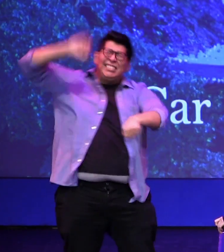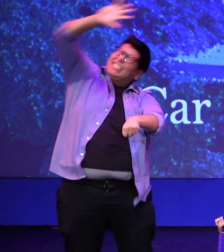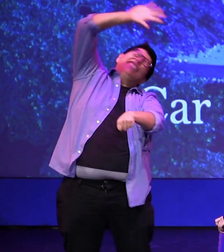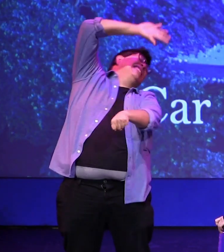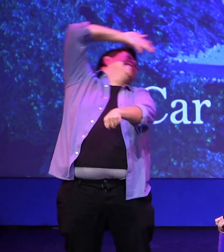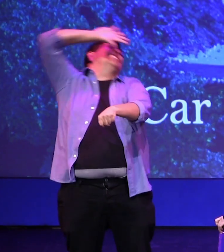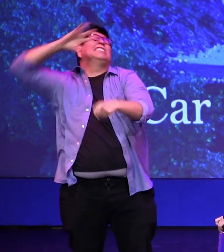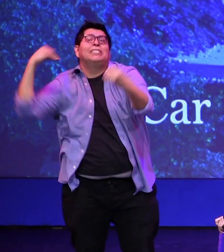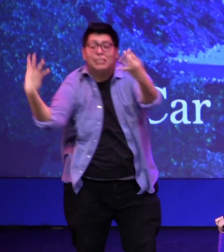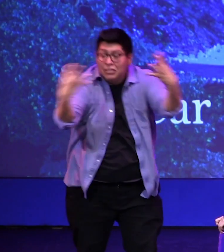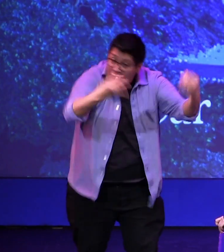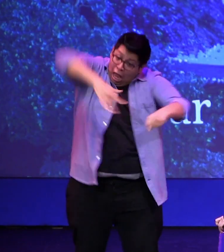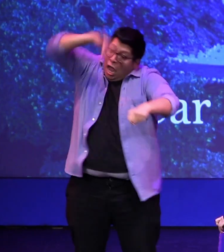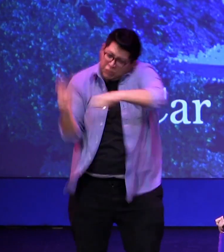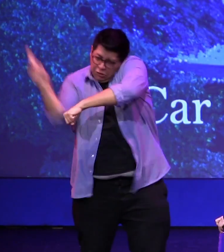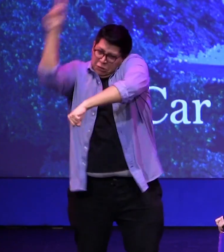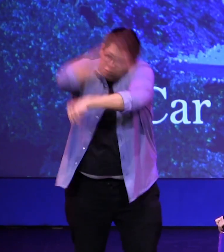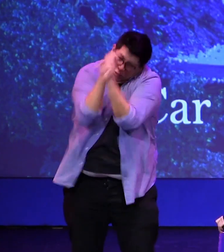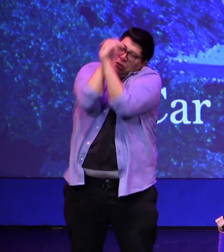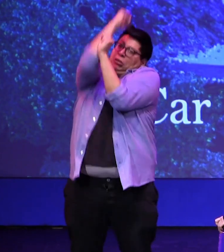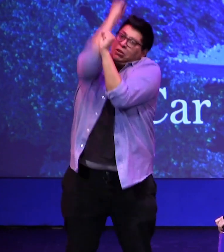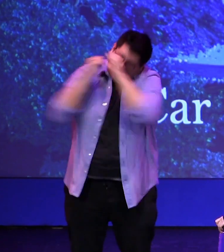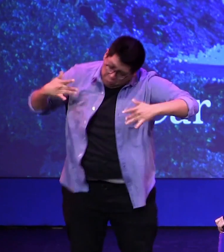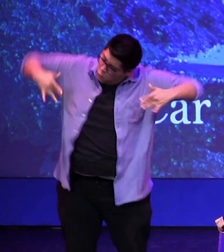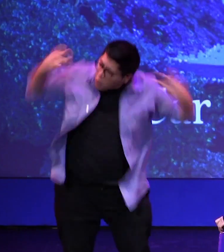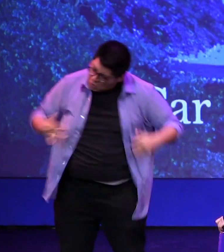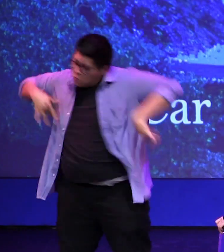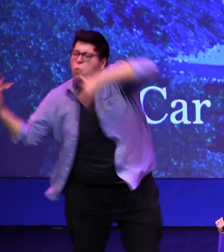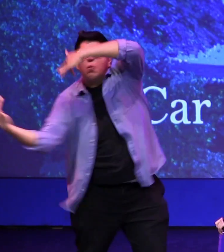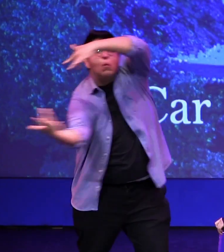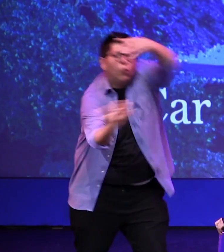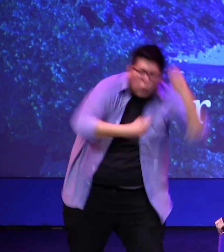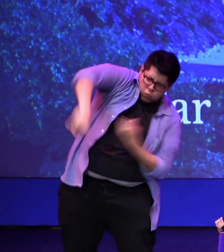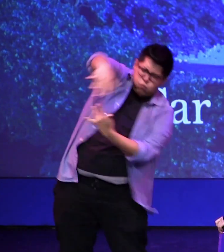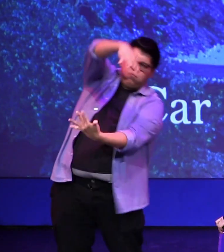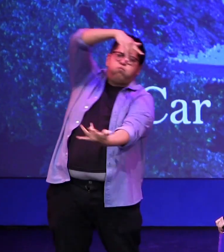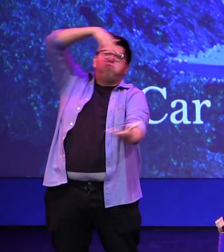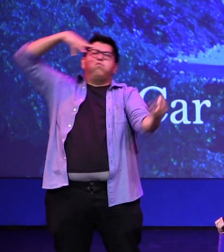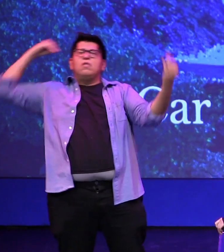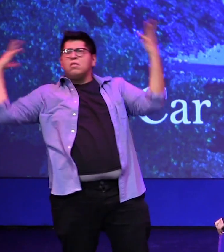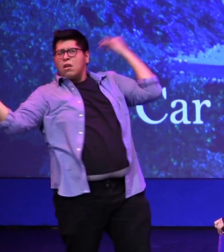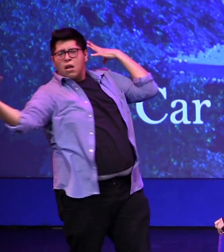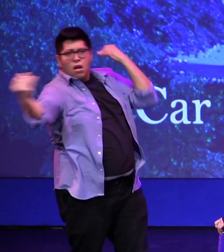What are those lights? Even more. Let's go. Spin out.